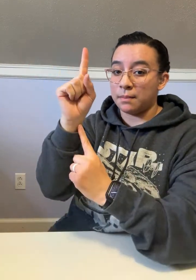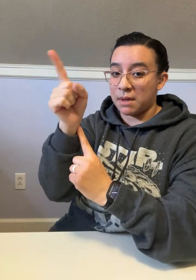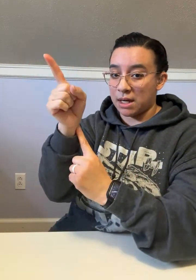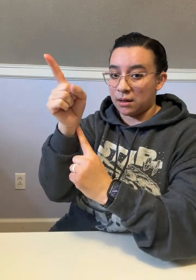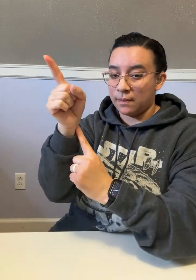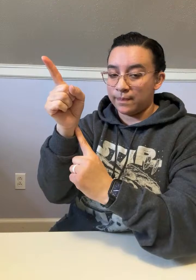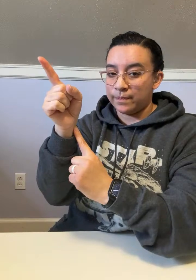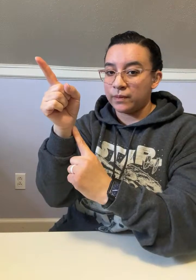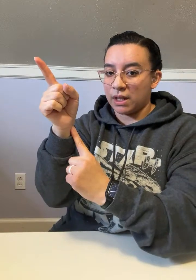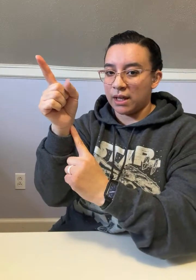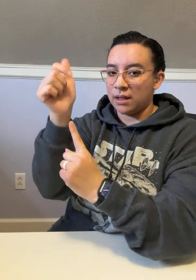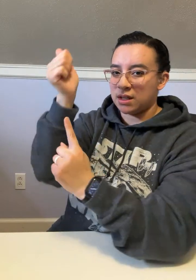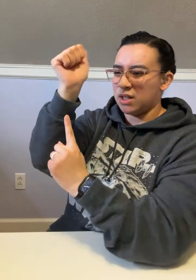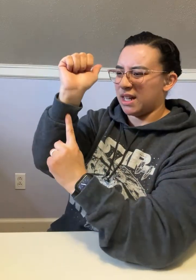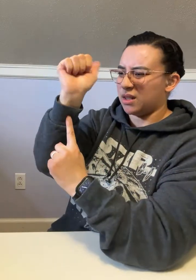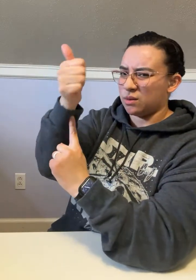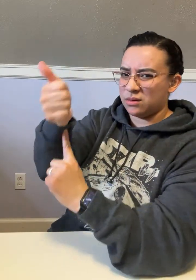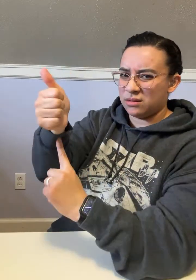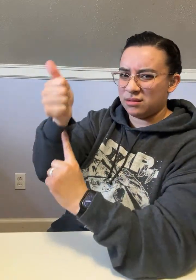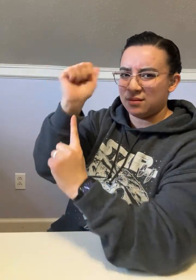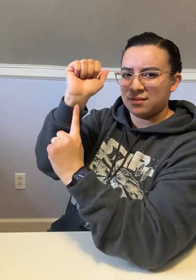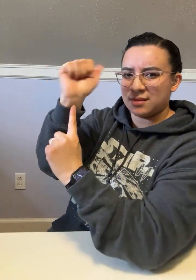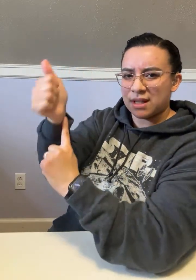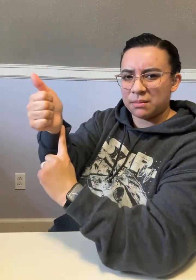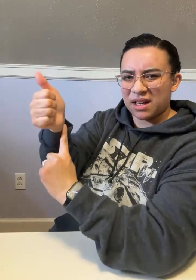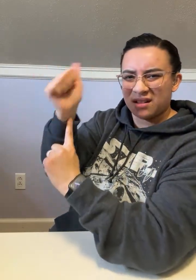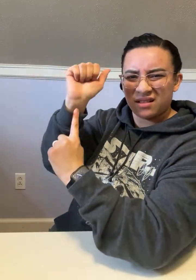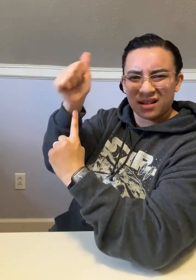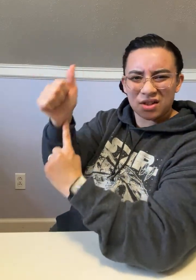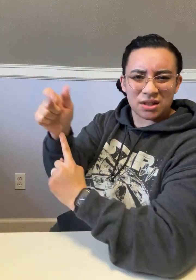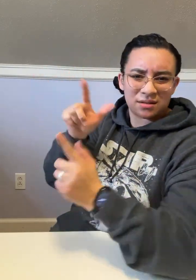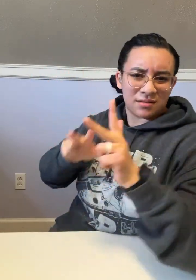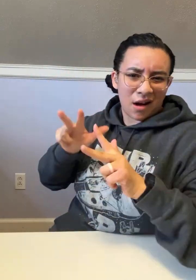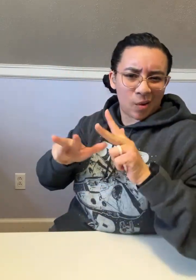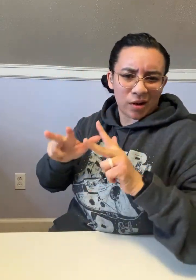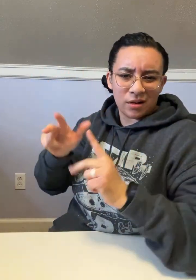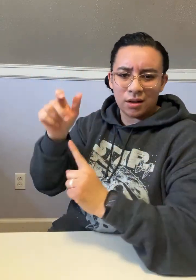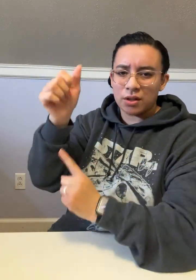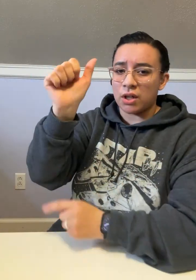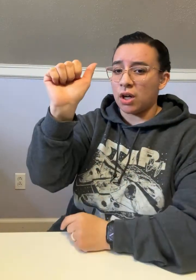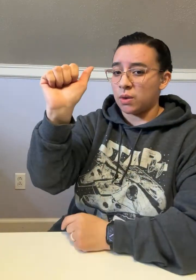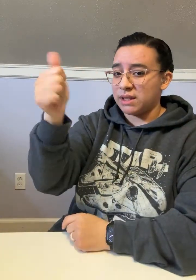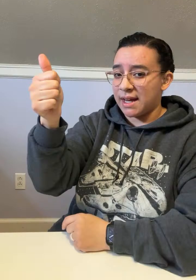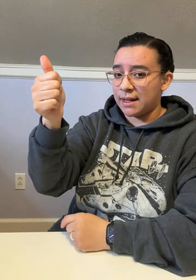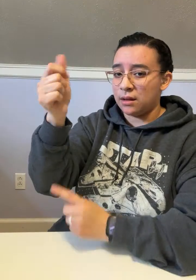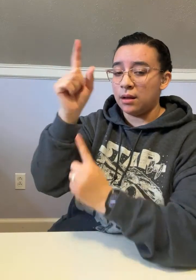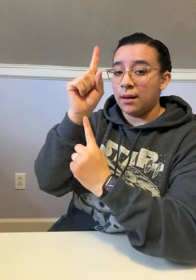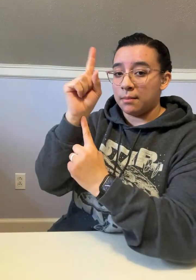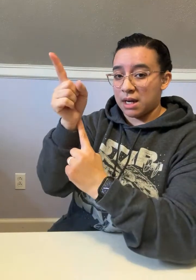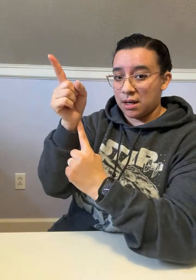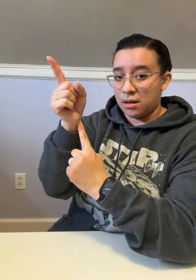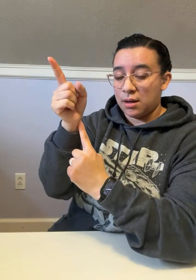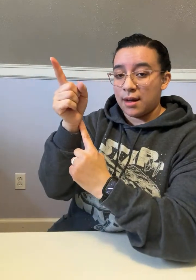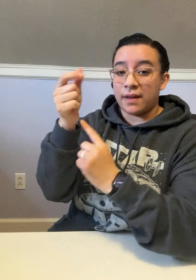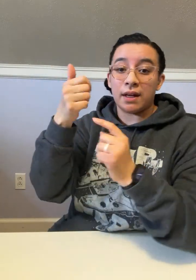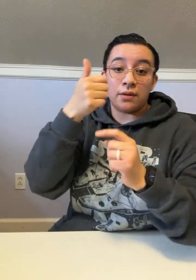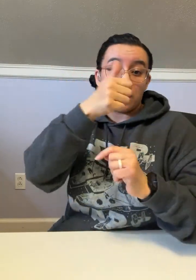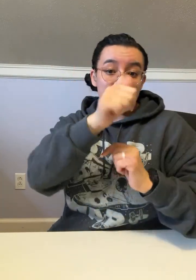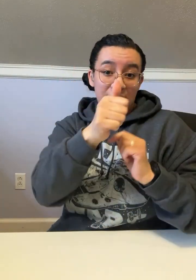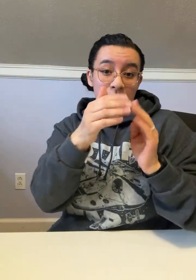minute. Okay, because you can't do 10 minute. That's just awkward. So you go 10 minute. And then from 10 all